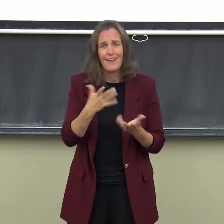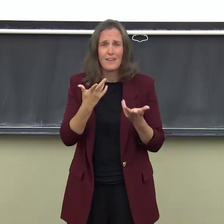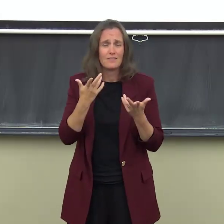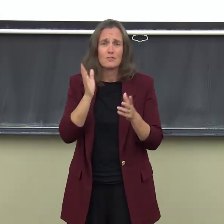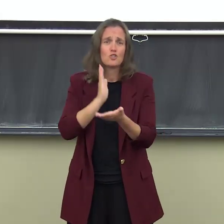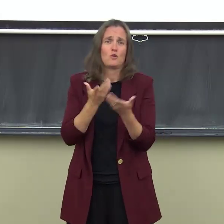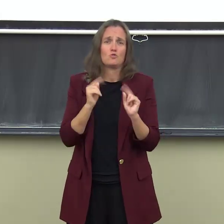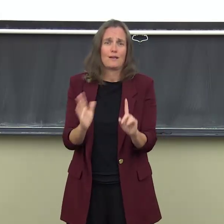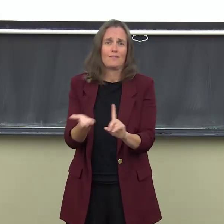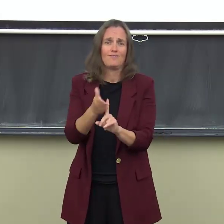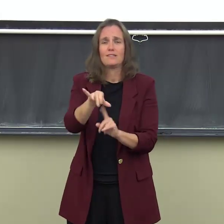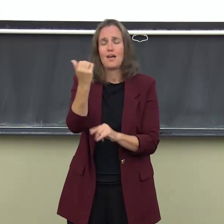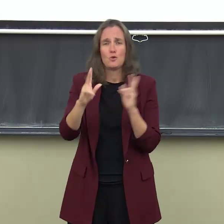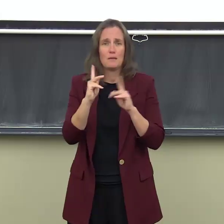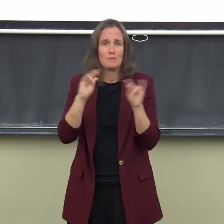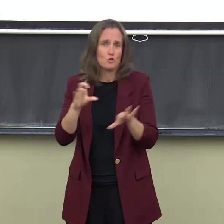us?